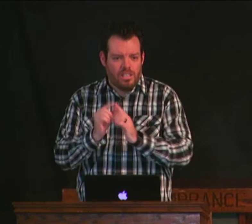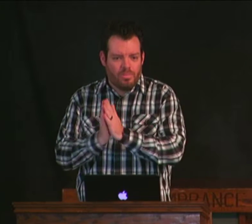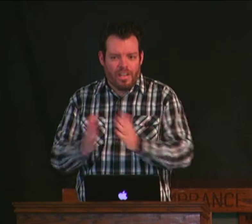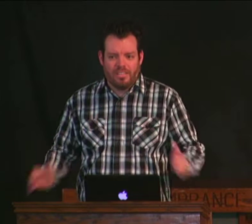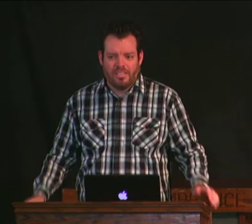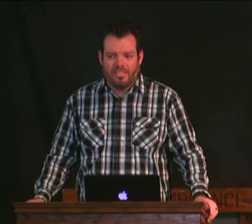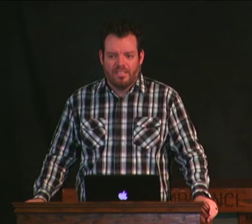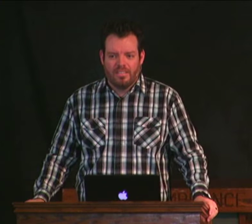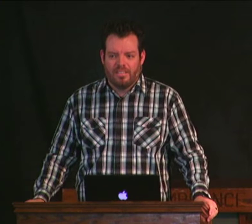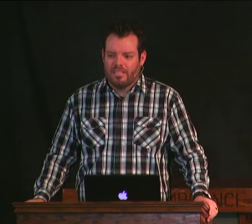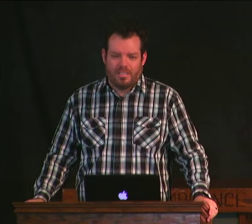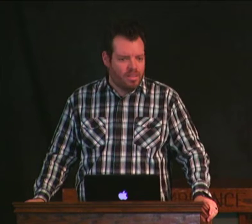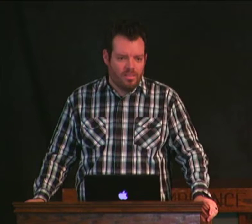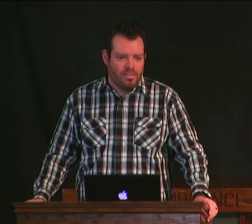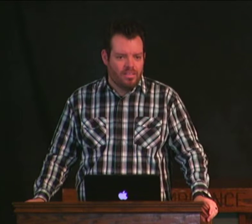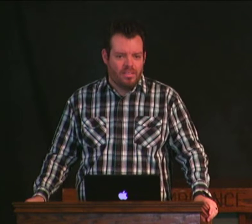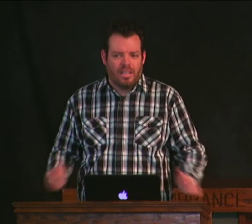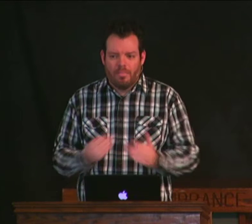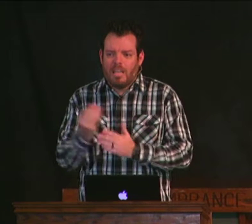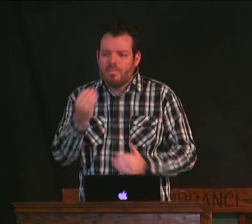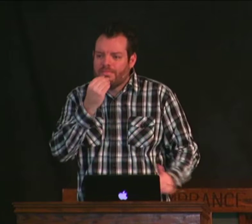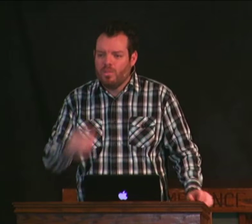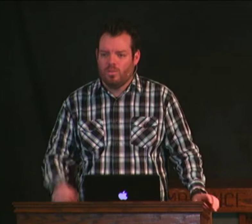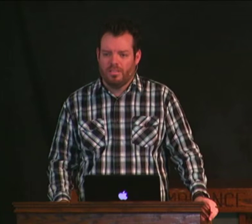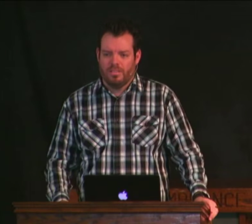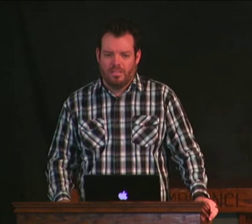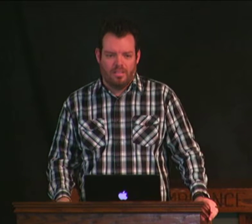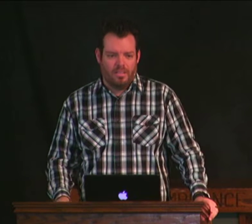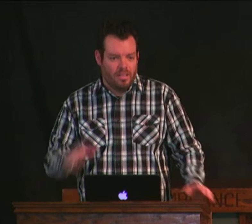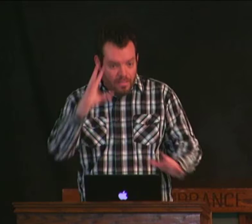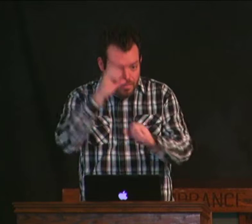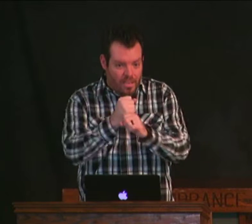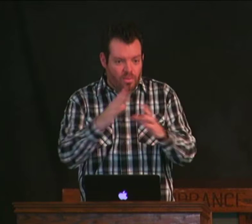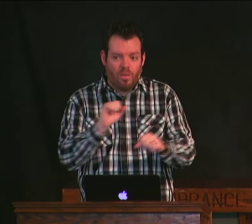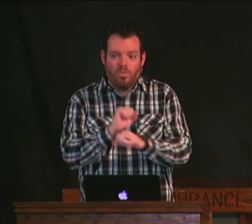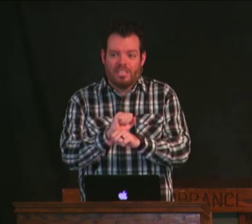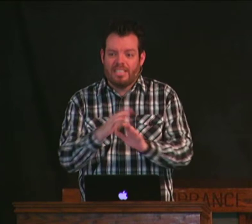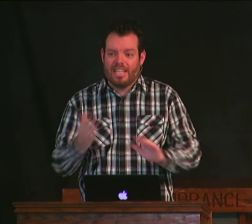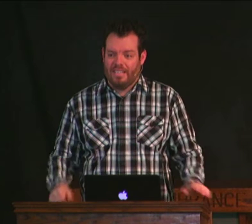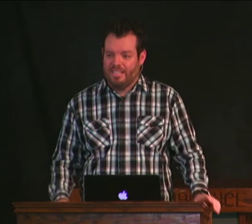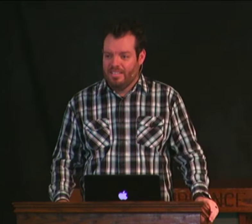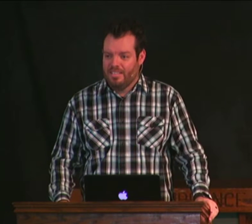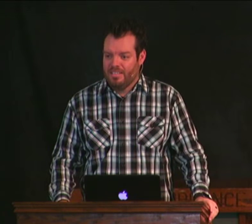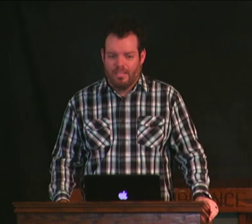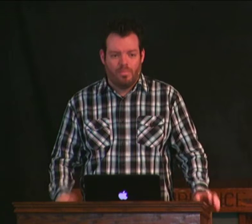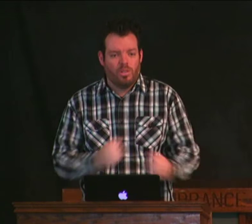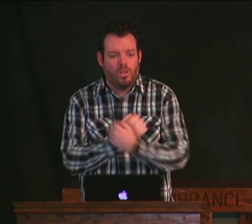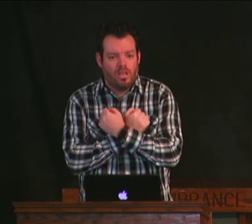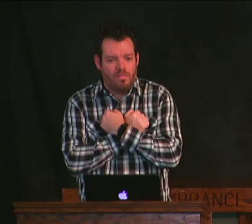of prayers? No. Buy him some food. Faith without works is dead. But when you love